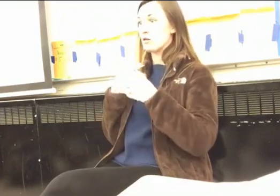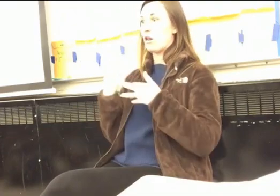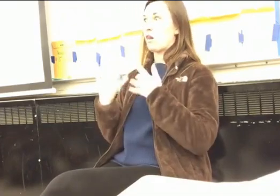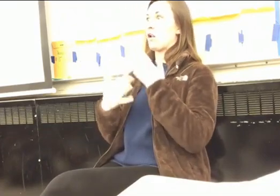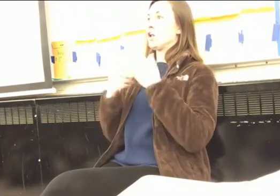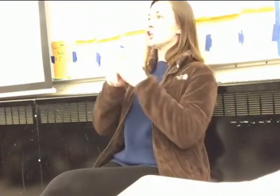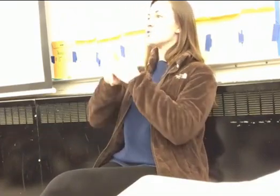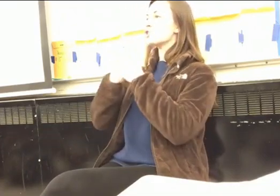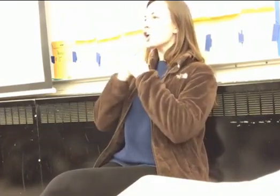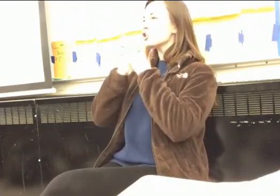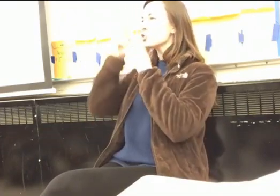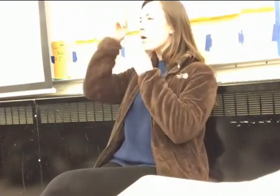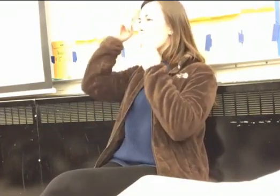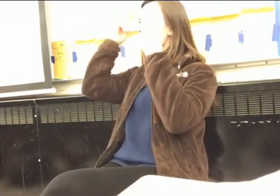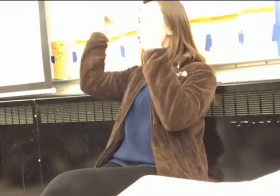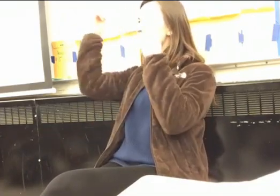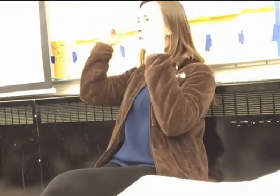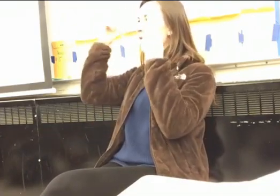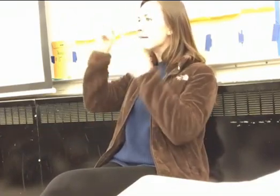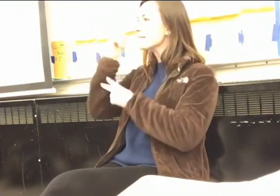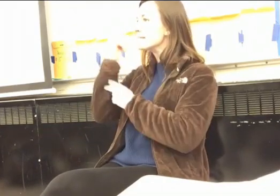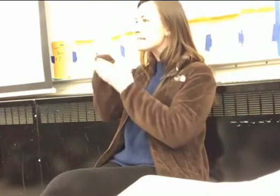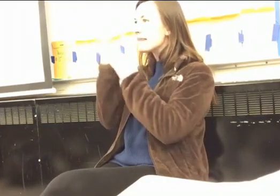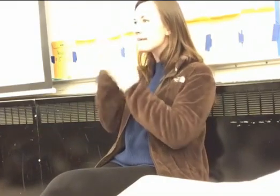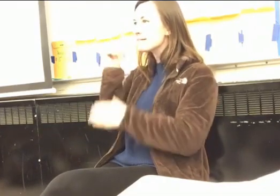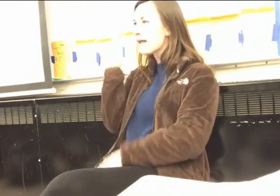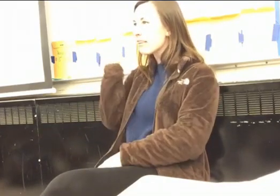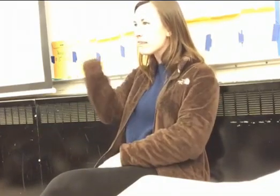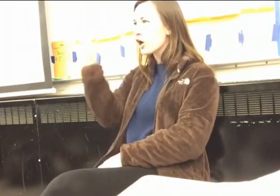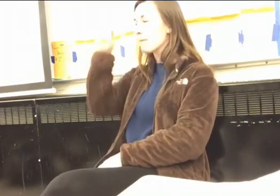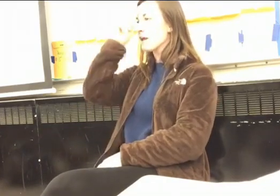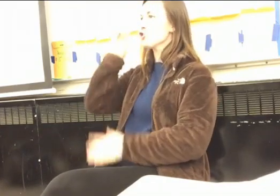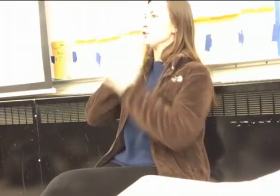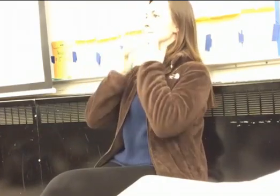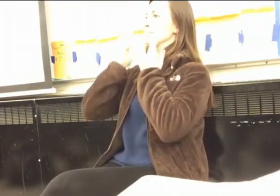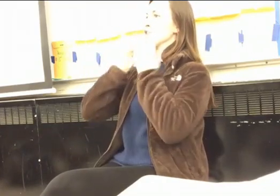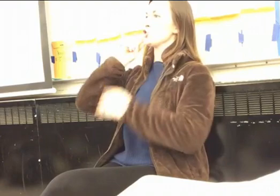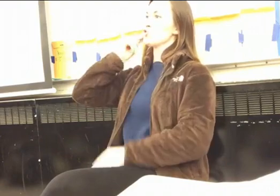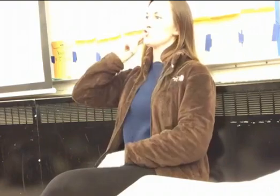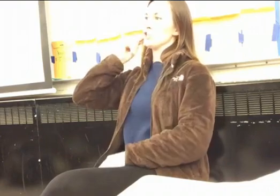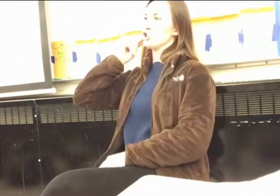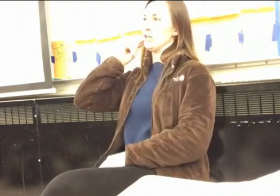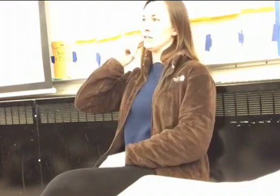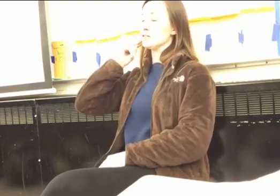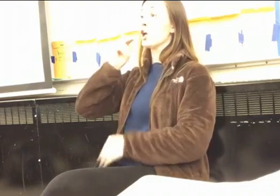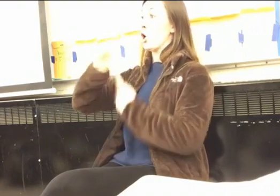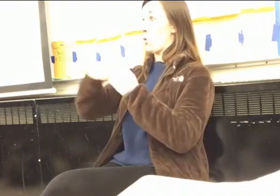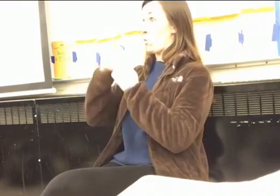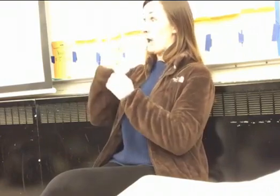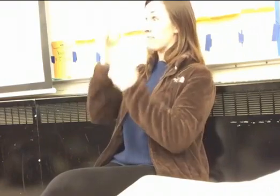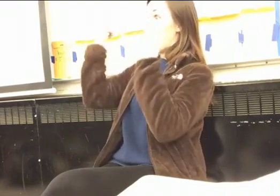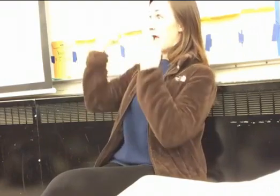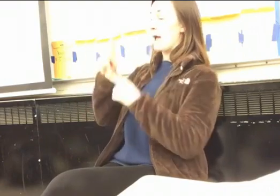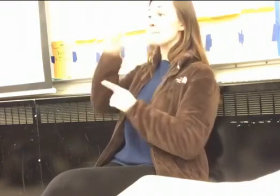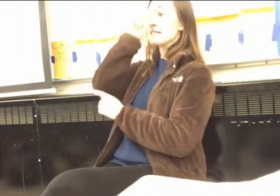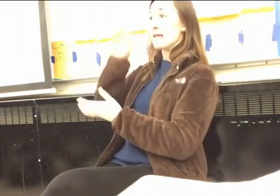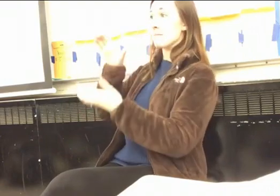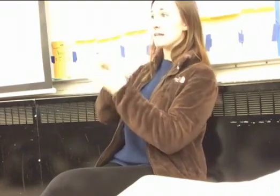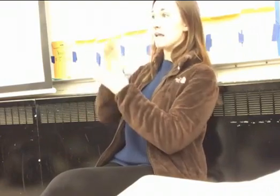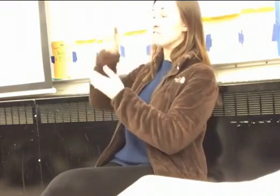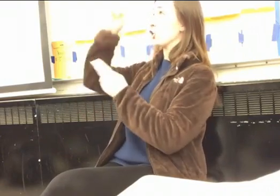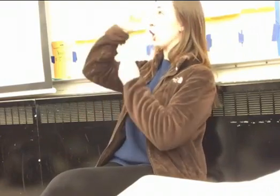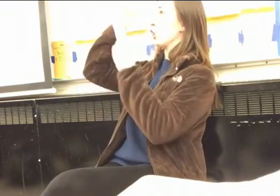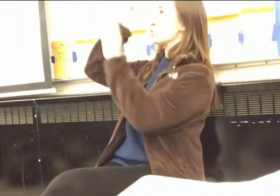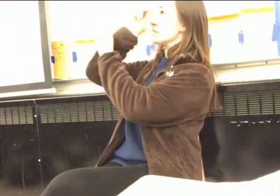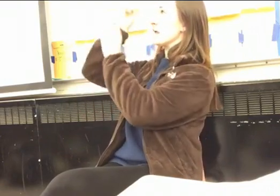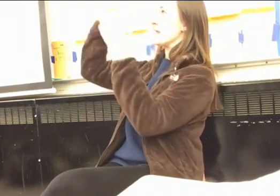to hallucinate as you begin to have that lack of nutrition. When you hallucinate, you then hallucinate with the ancestors. They teach you